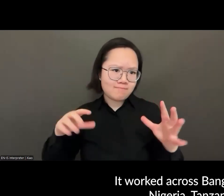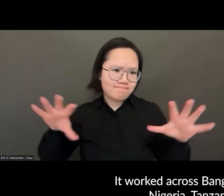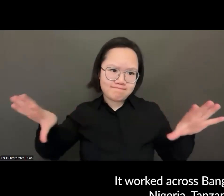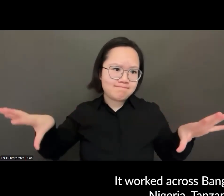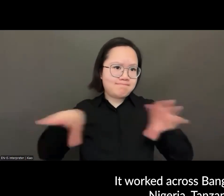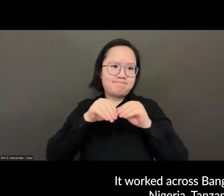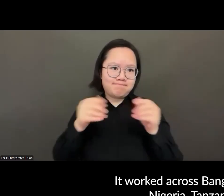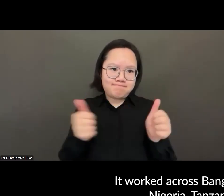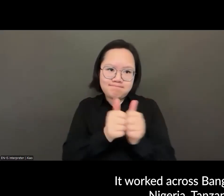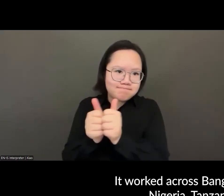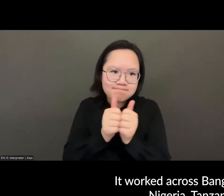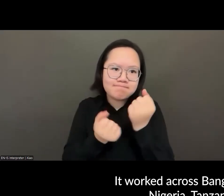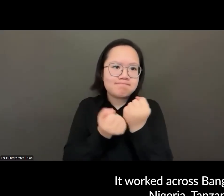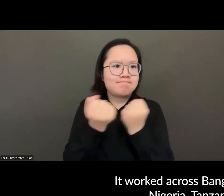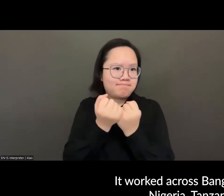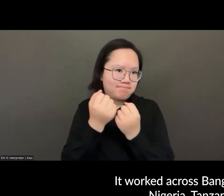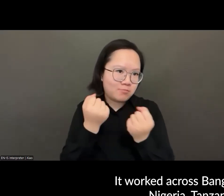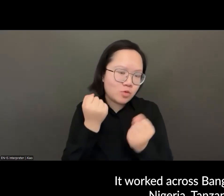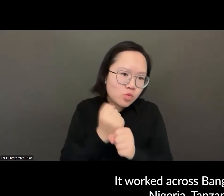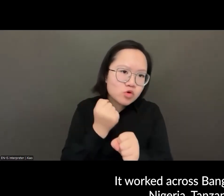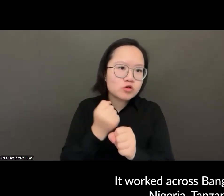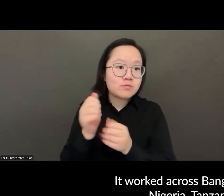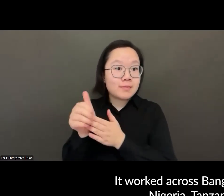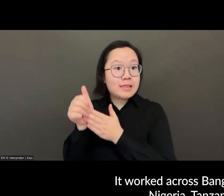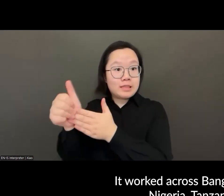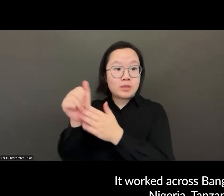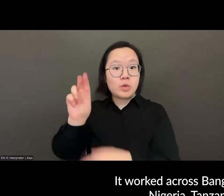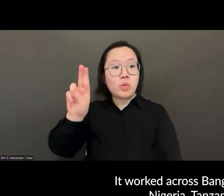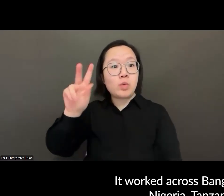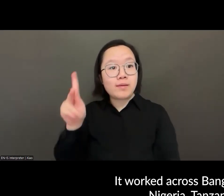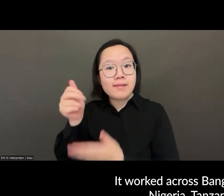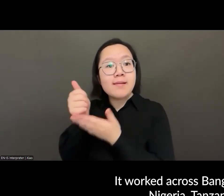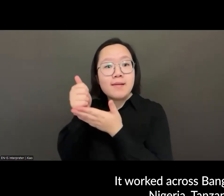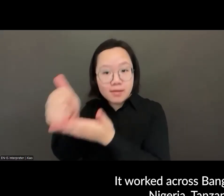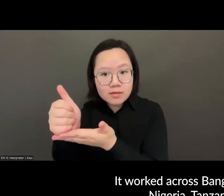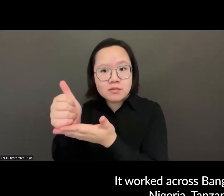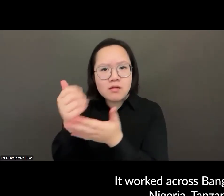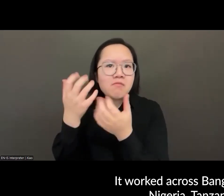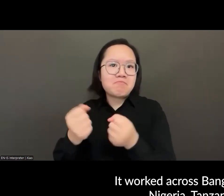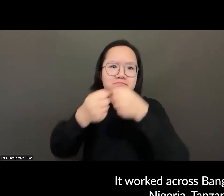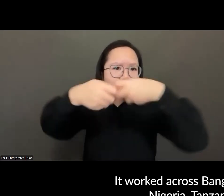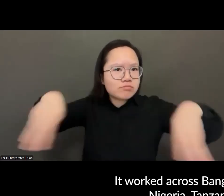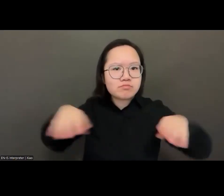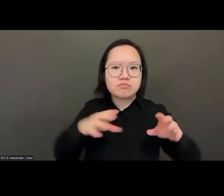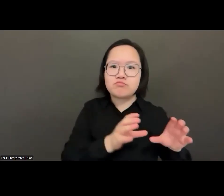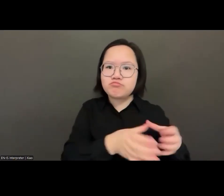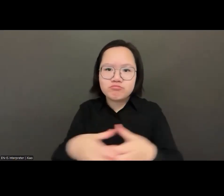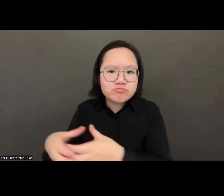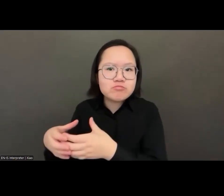worked across Bangladesh, Kenya, Nepal, Nigeria, Tanzania, and